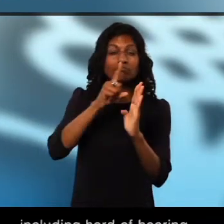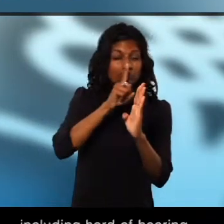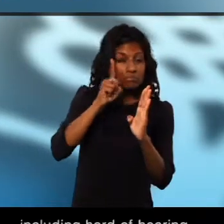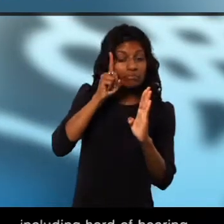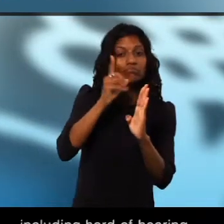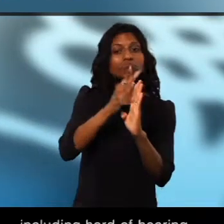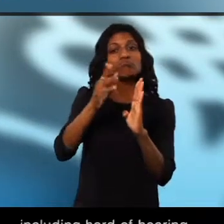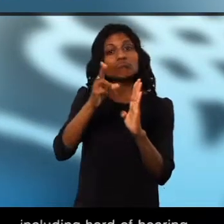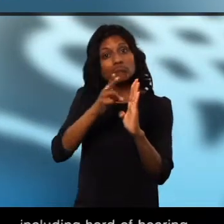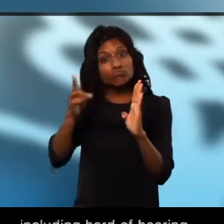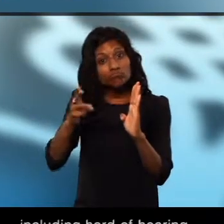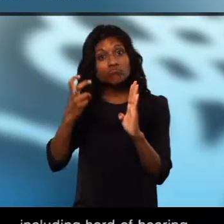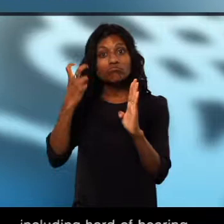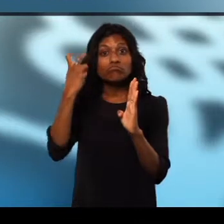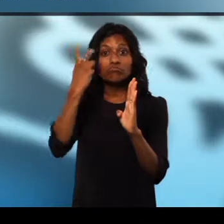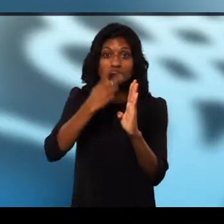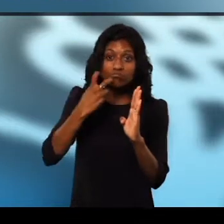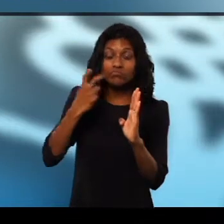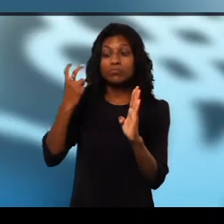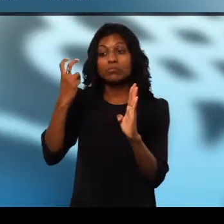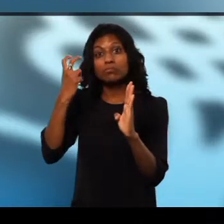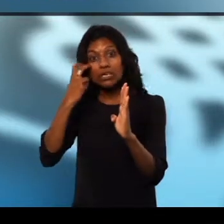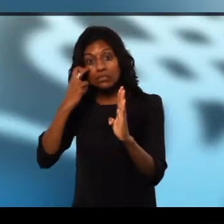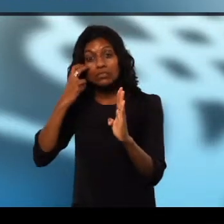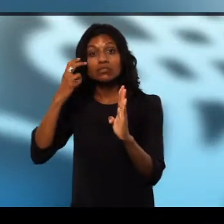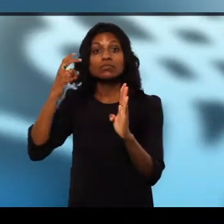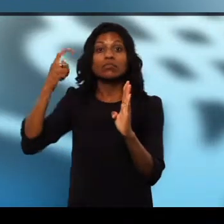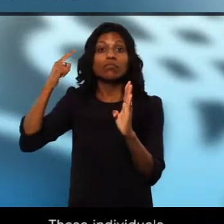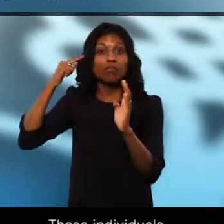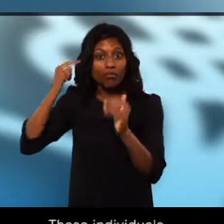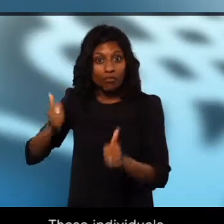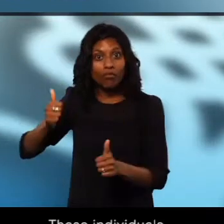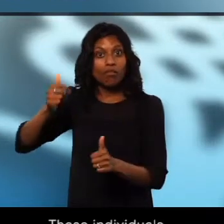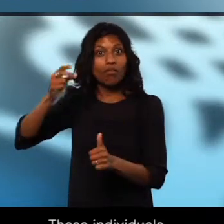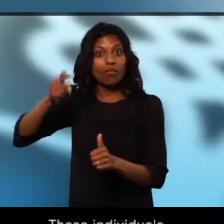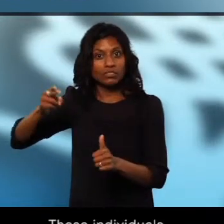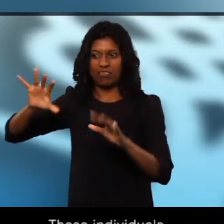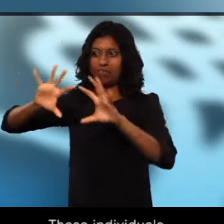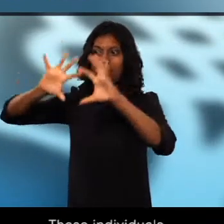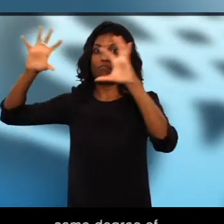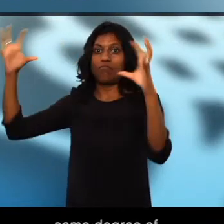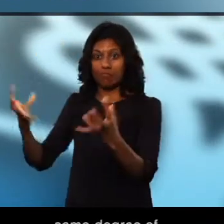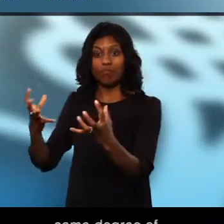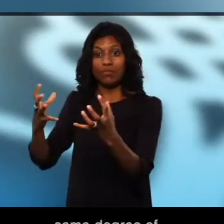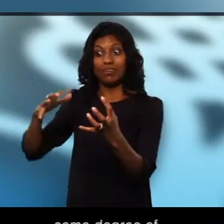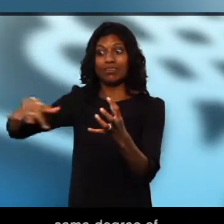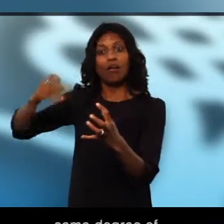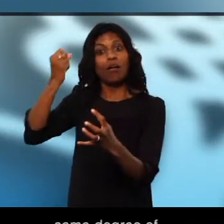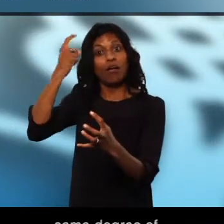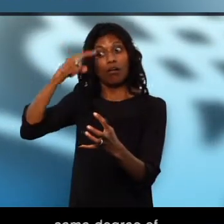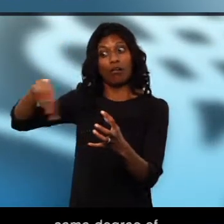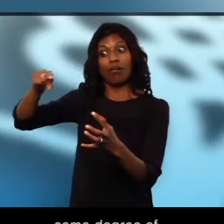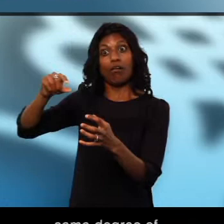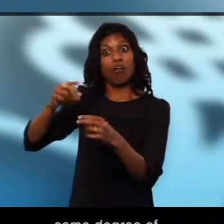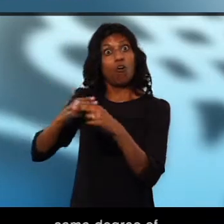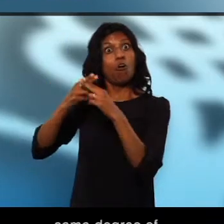deaf, deafblind, and late deafened. These individuals may not have the same degree of participation in deaf